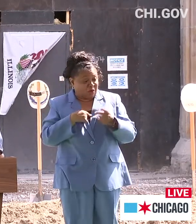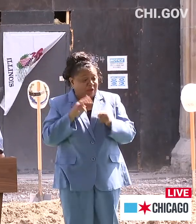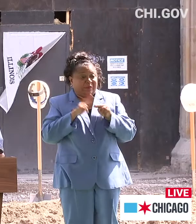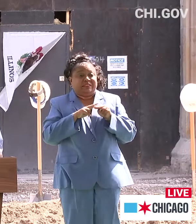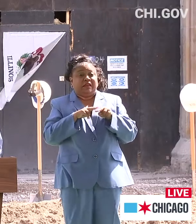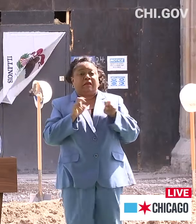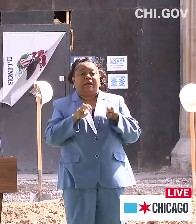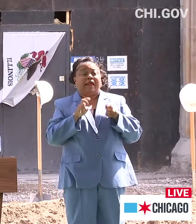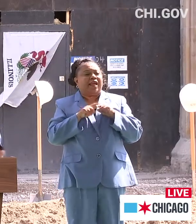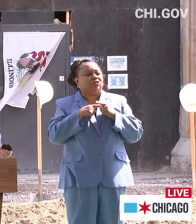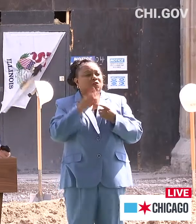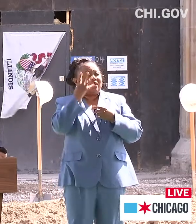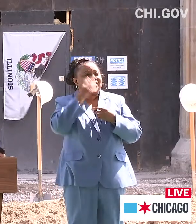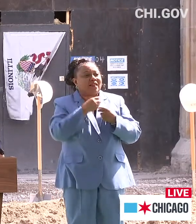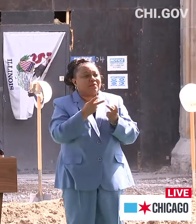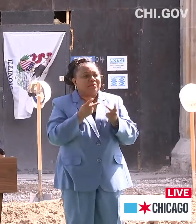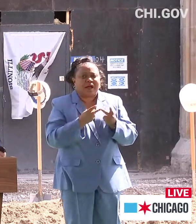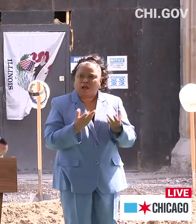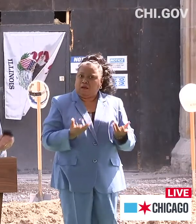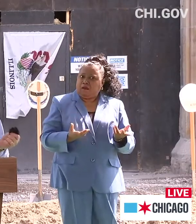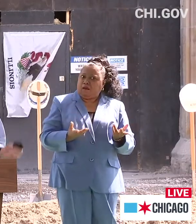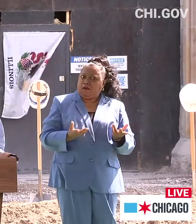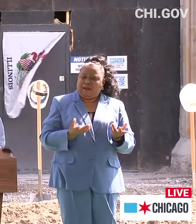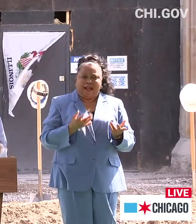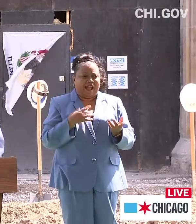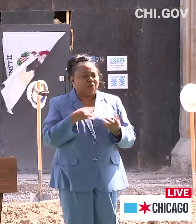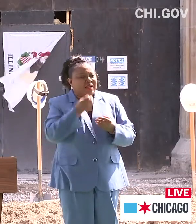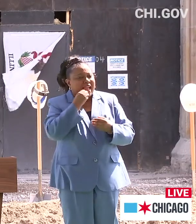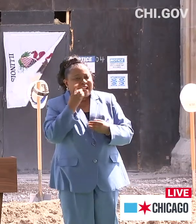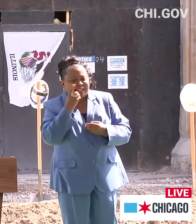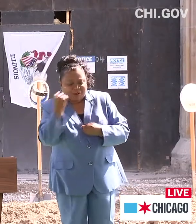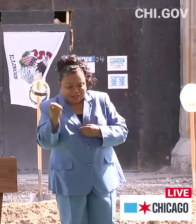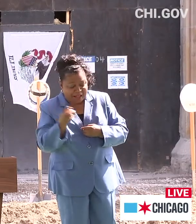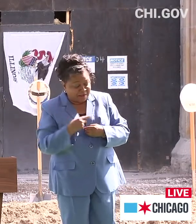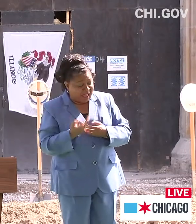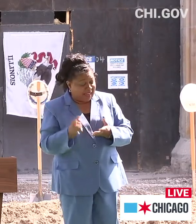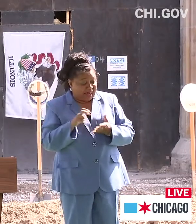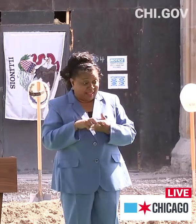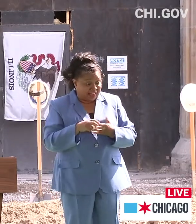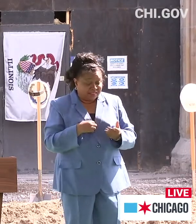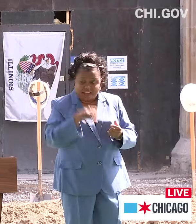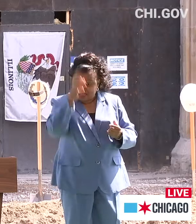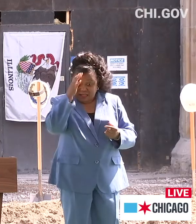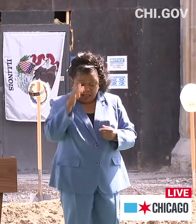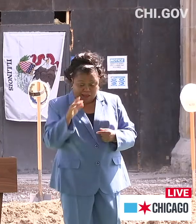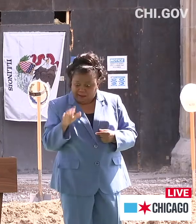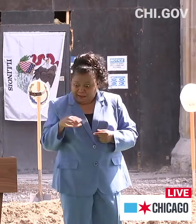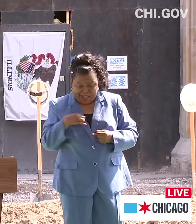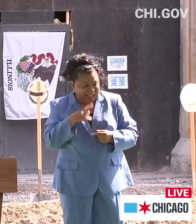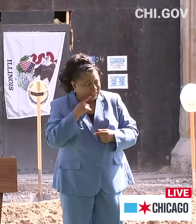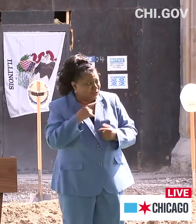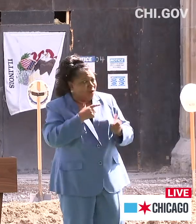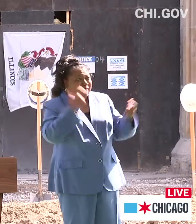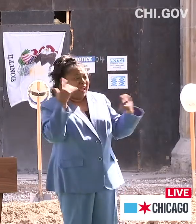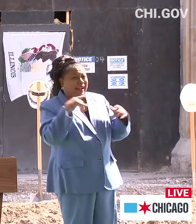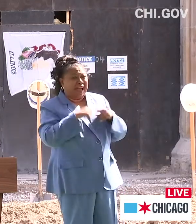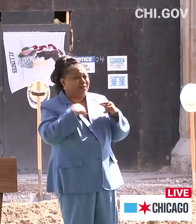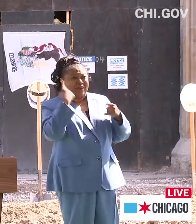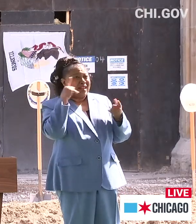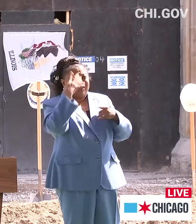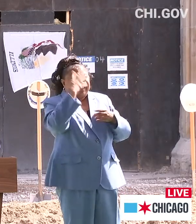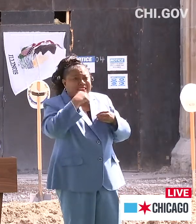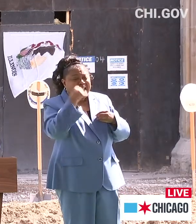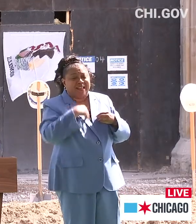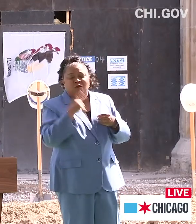been sitting in into a sleeping car. We ate dinner, came back, and I got up in there and I said to my dad, I said, it's too loud in here. I don't think I'll ever go